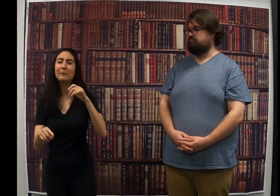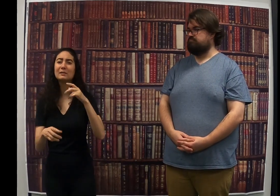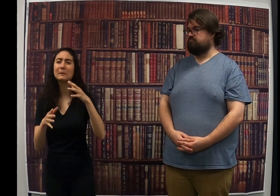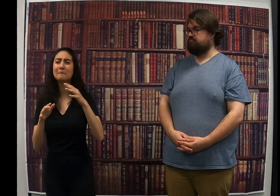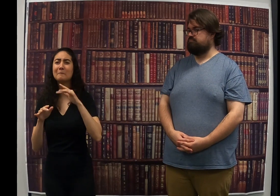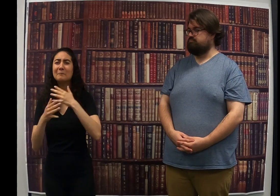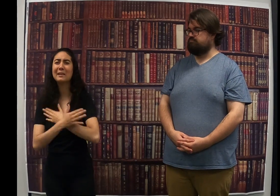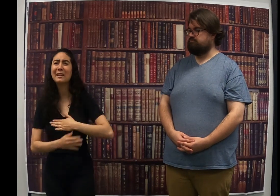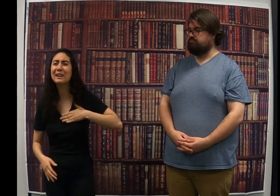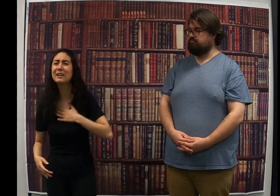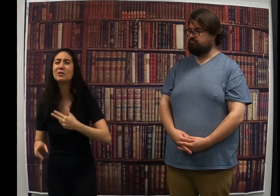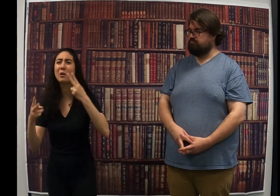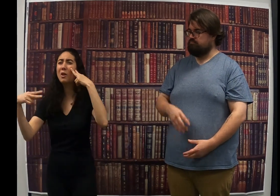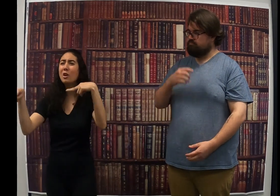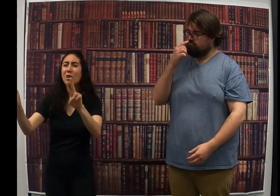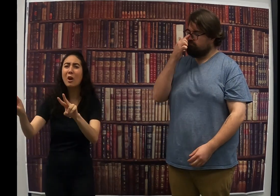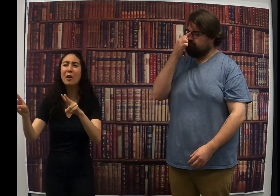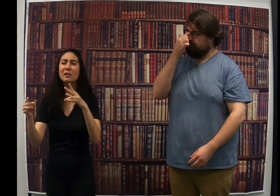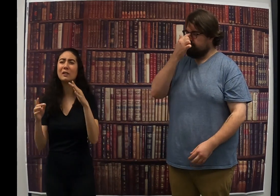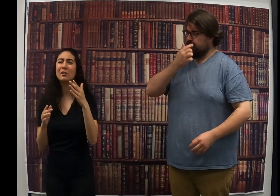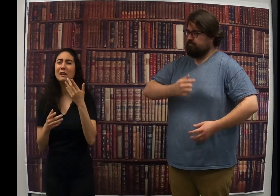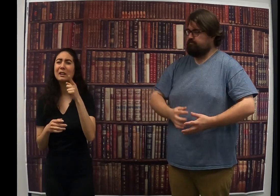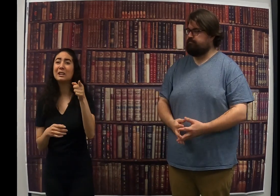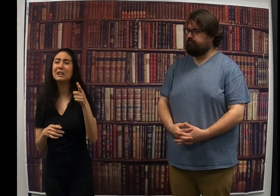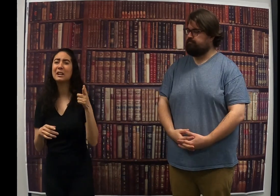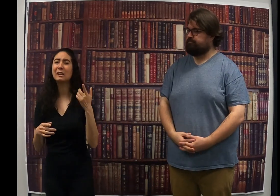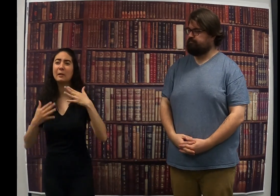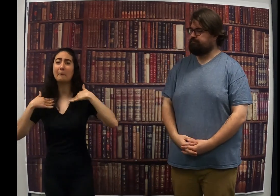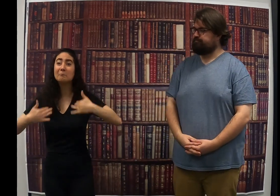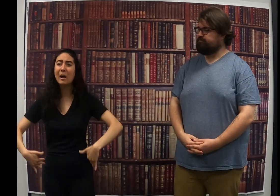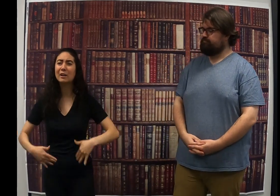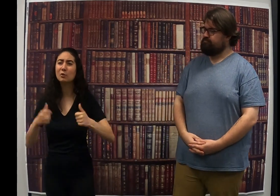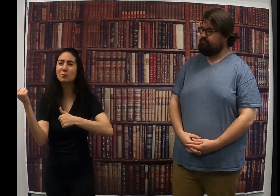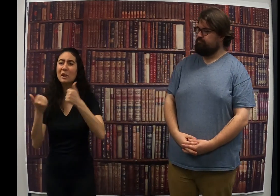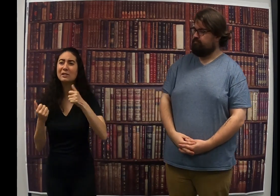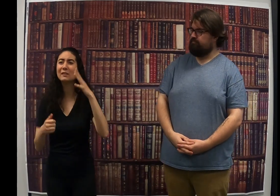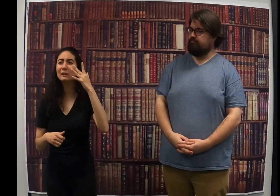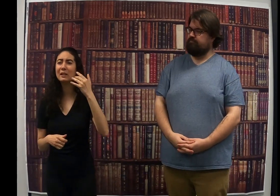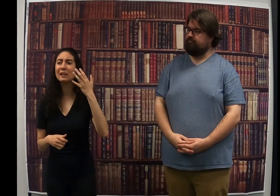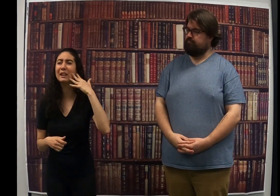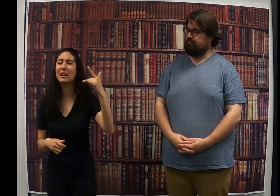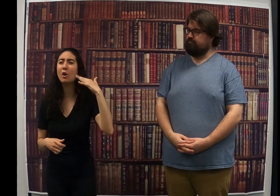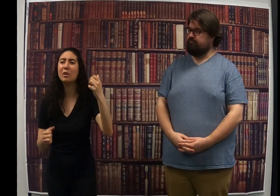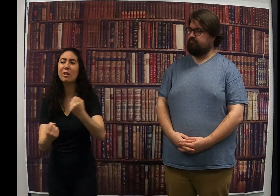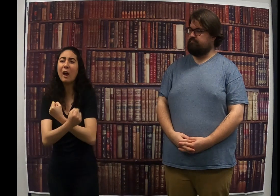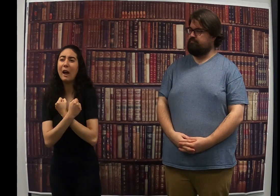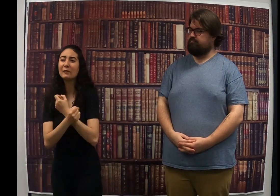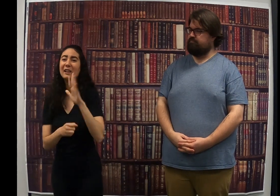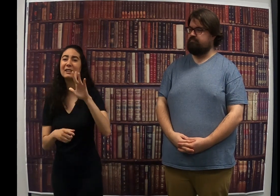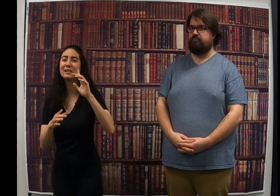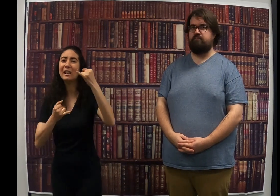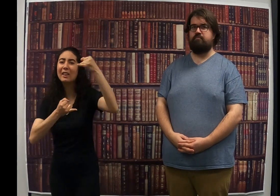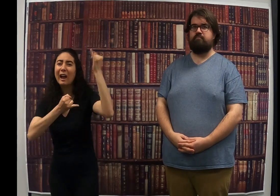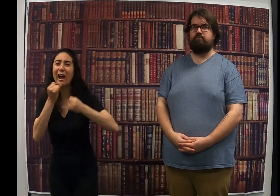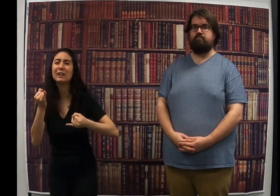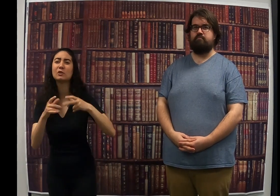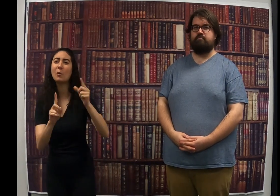so pleasing to look at. Nor has he that body which Echo loved. His